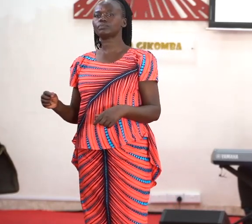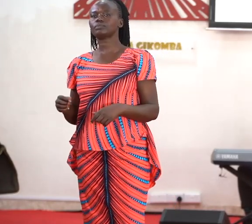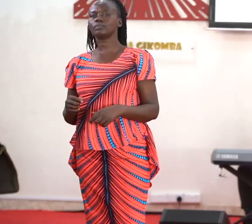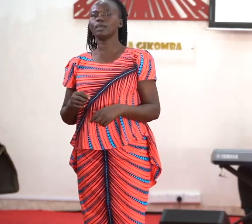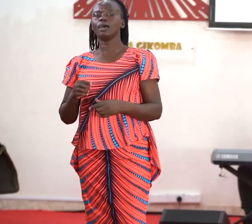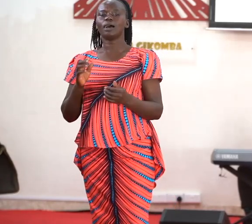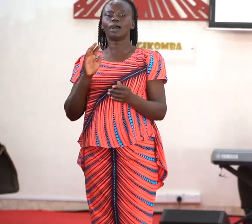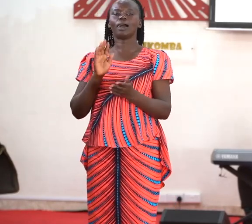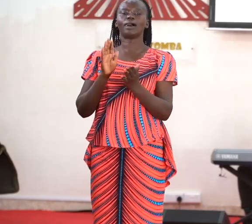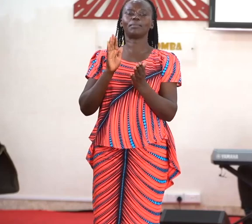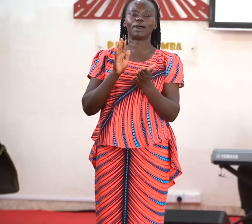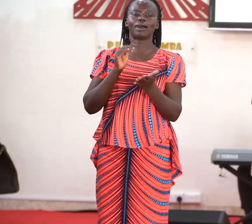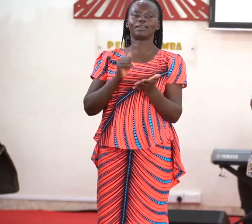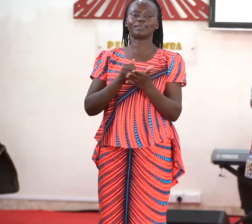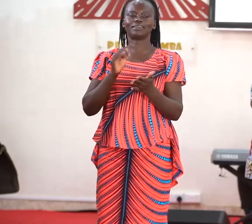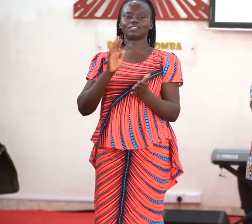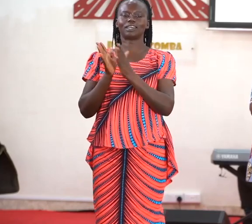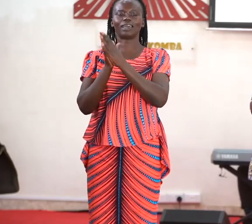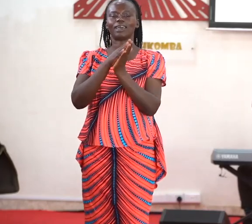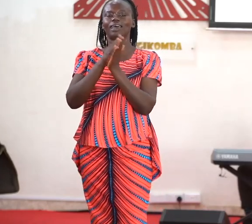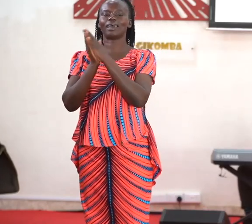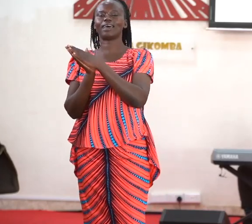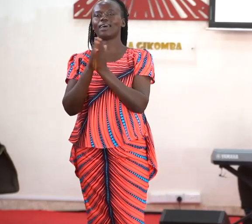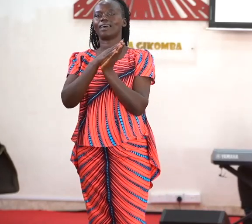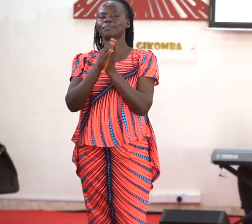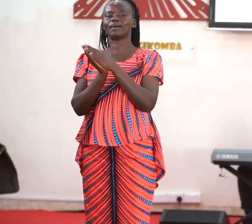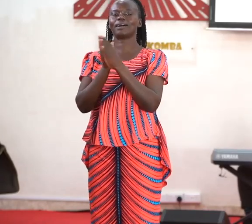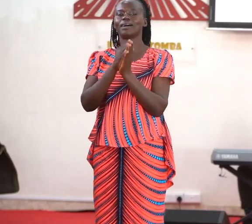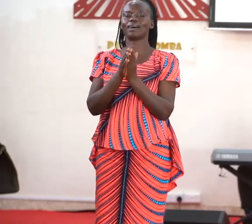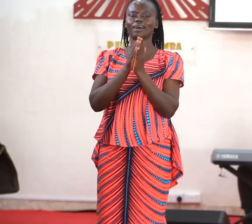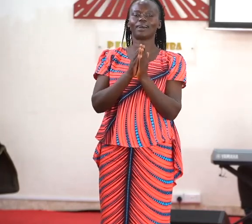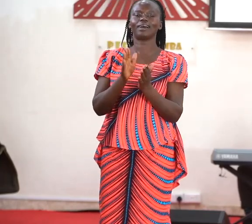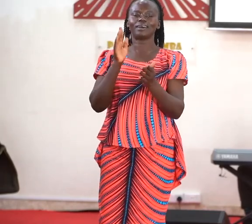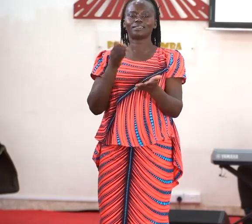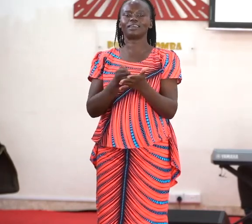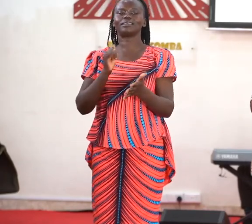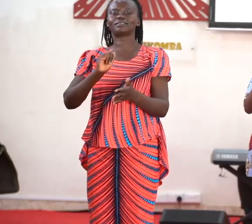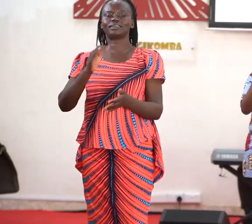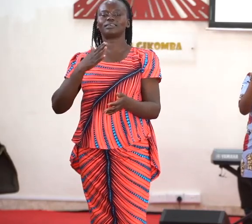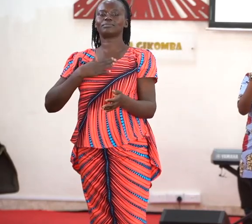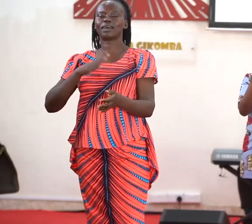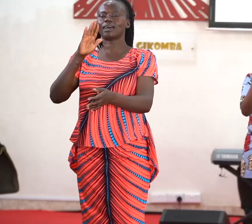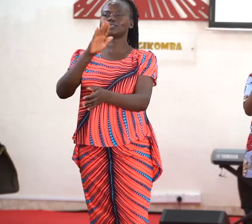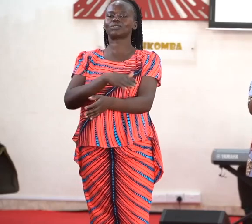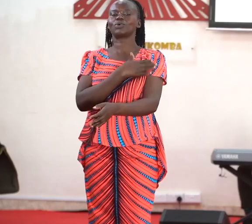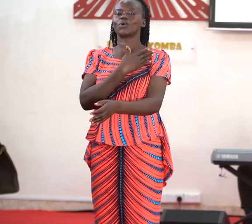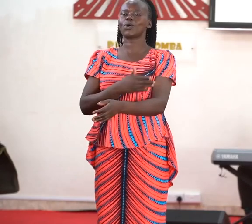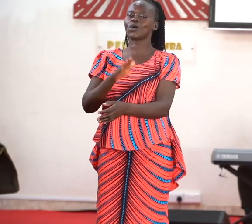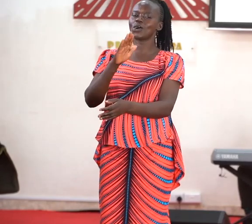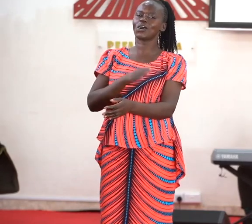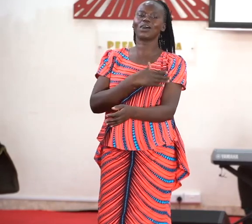Habarin Shema, Habarin Shema, Raha